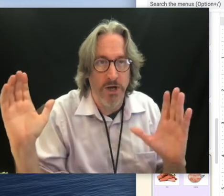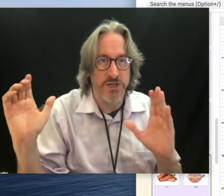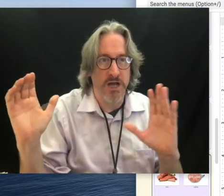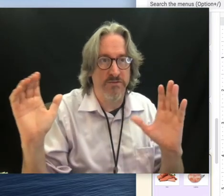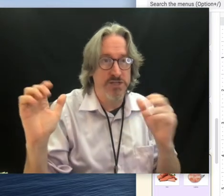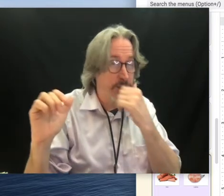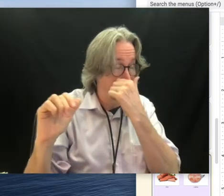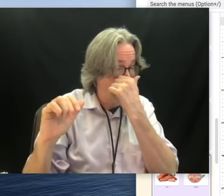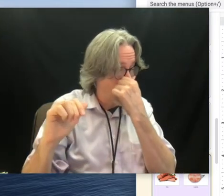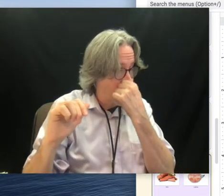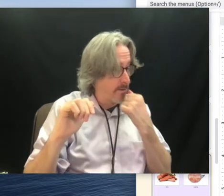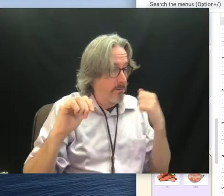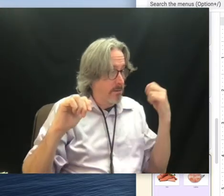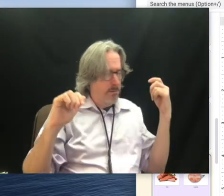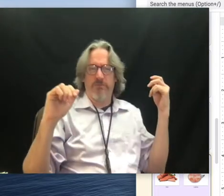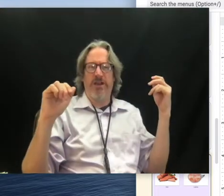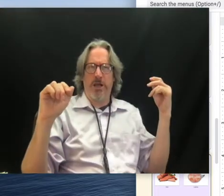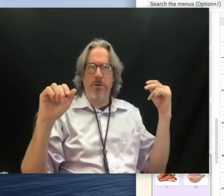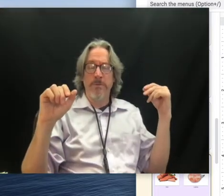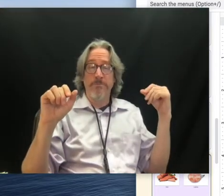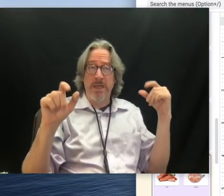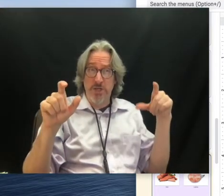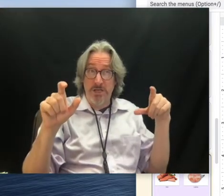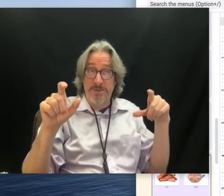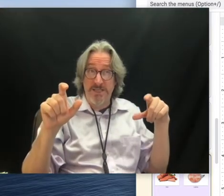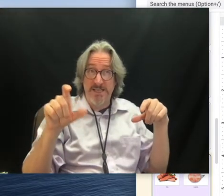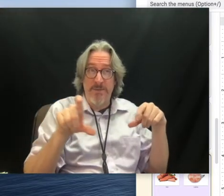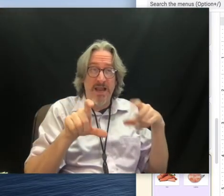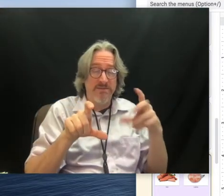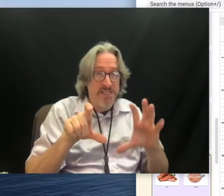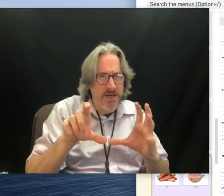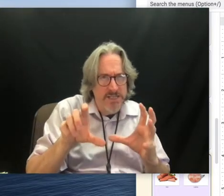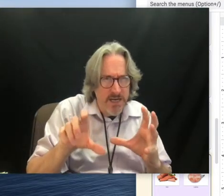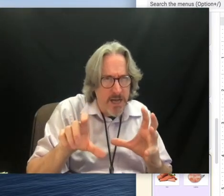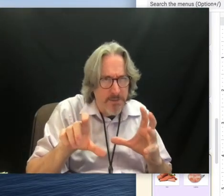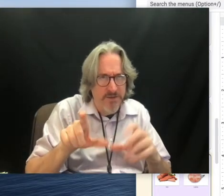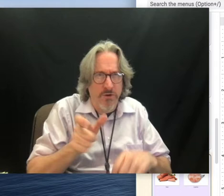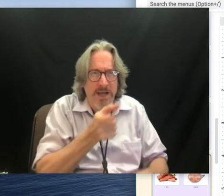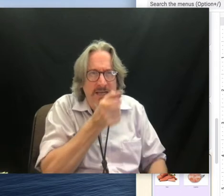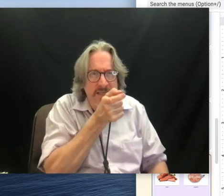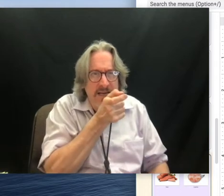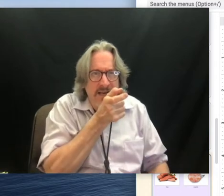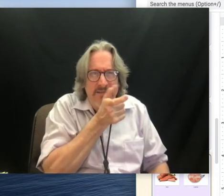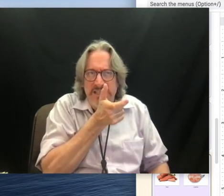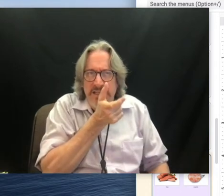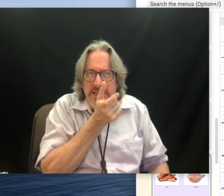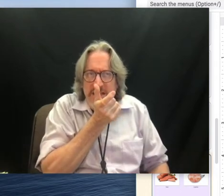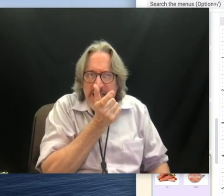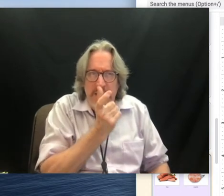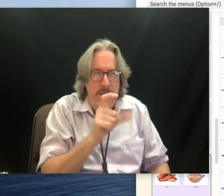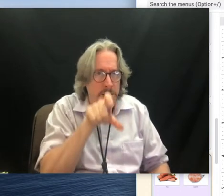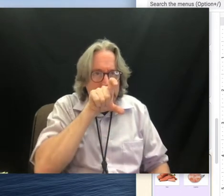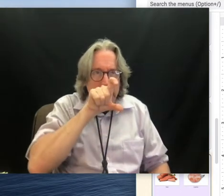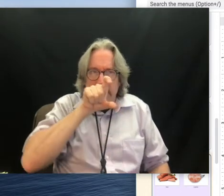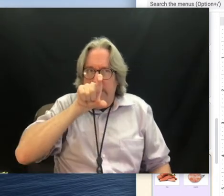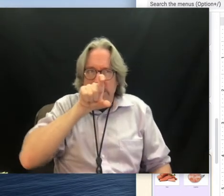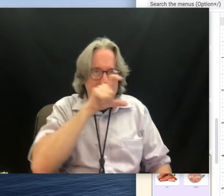you watch the conversation starter video, he talks about the salmon, and I've seen it signed a couple different ways. I've seen it